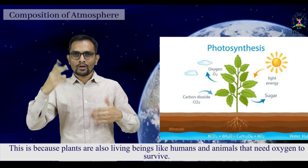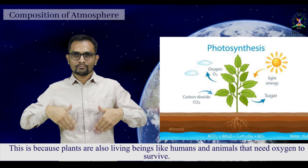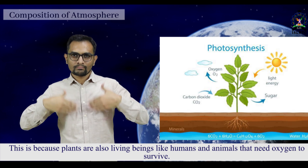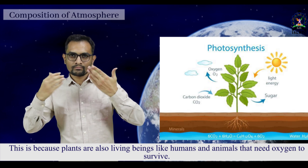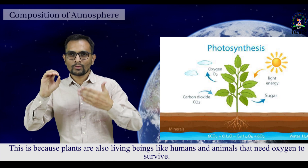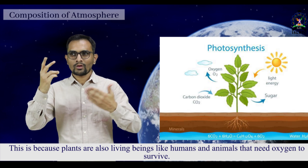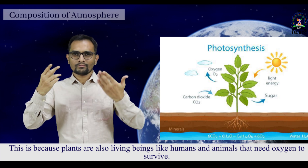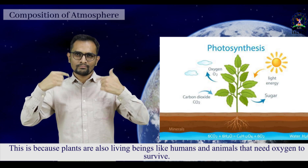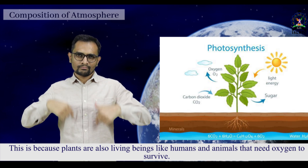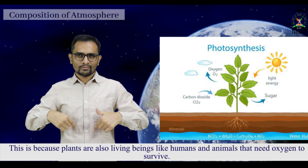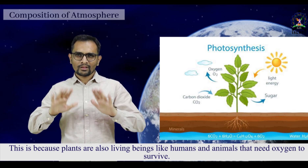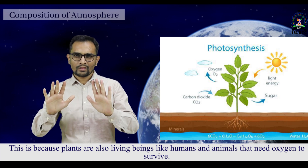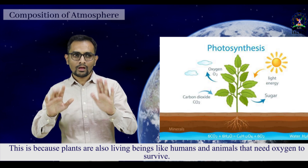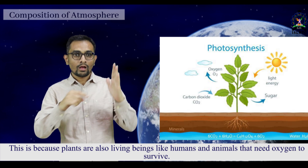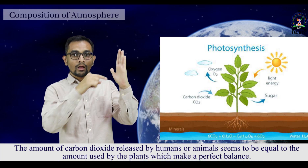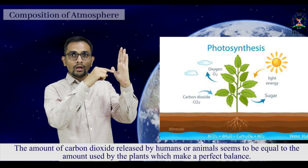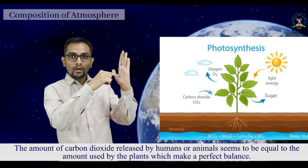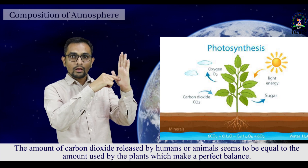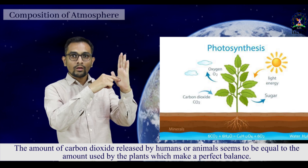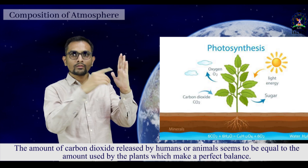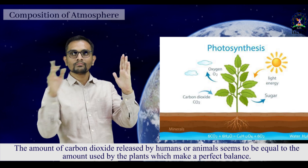need oxygen to survive.